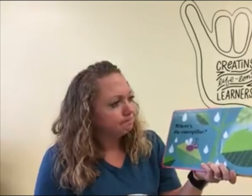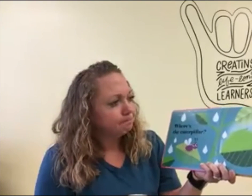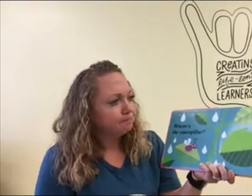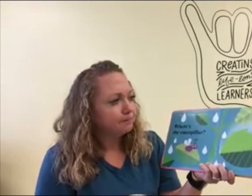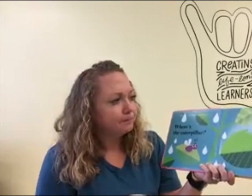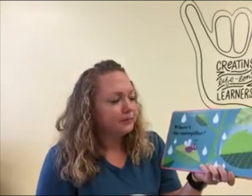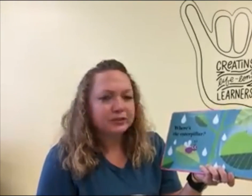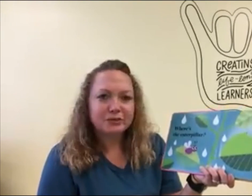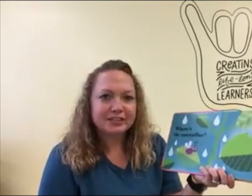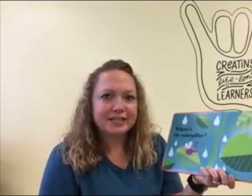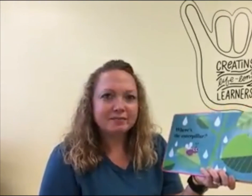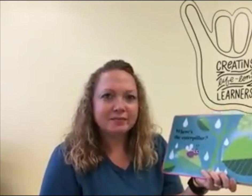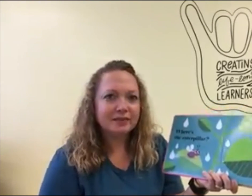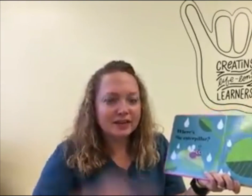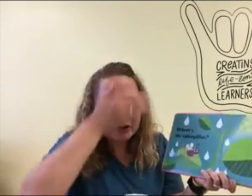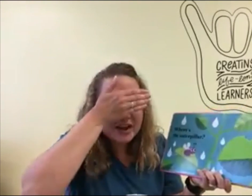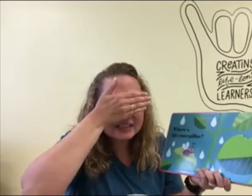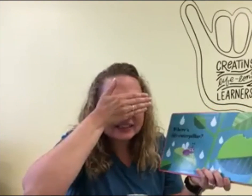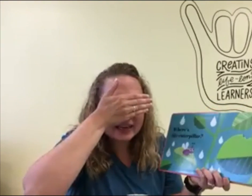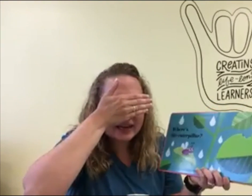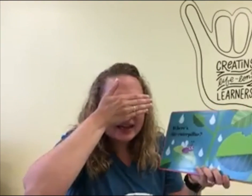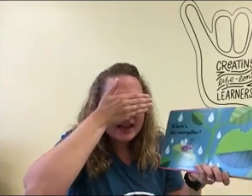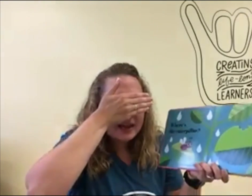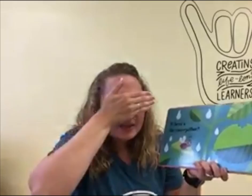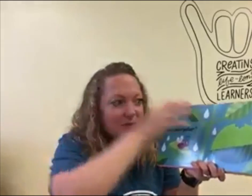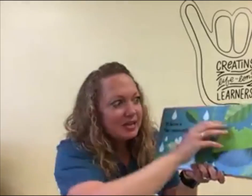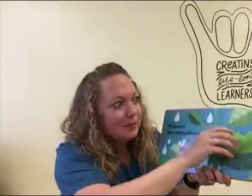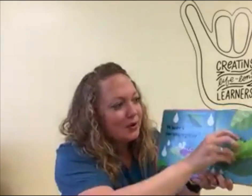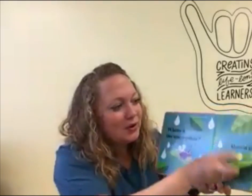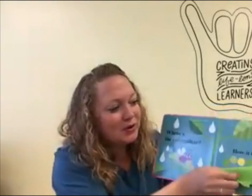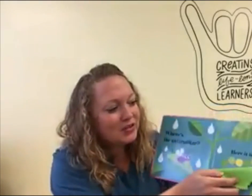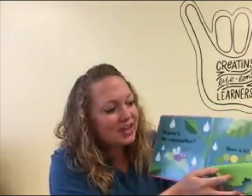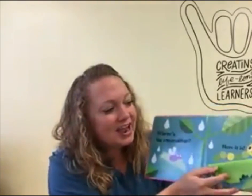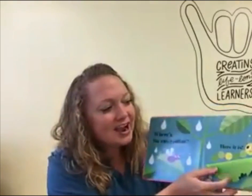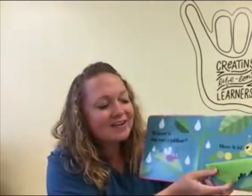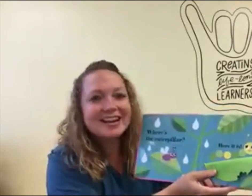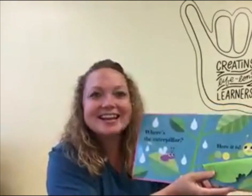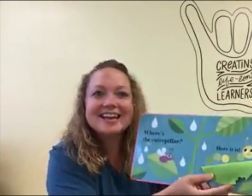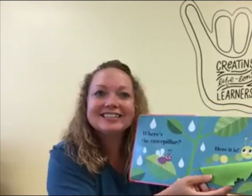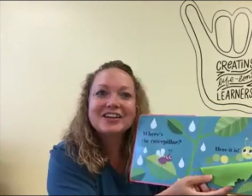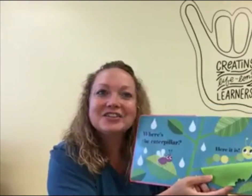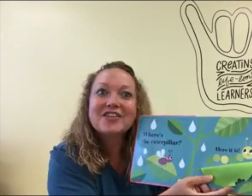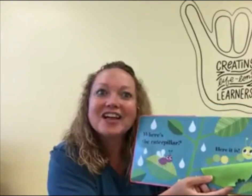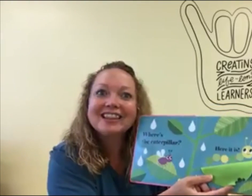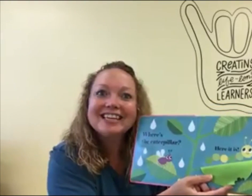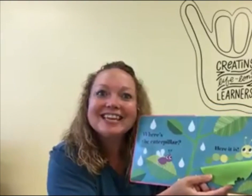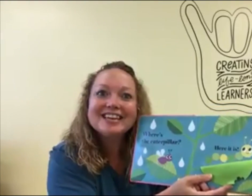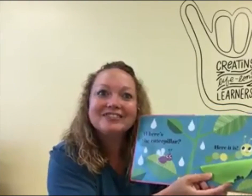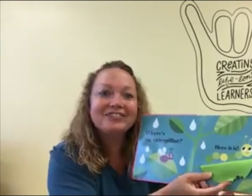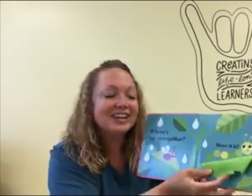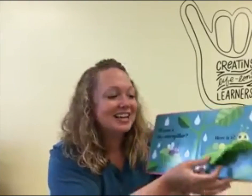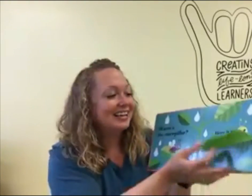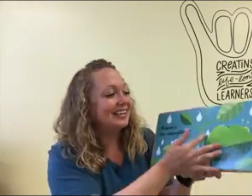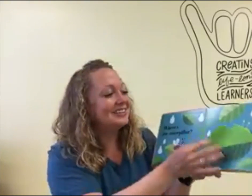You want to see? Cover your eyes, say, peekaboo, there he is under the leaf. Under the leaf.